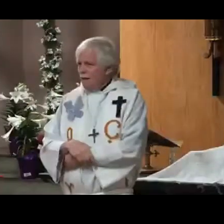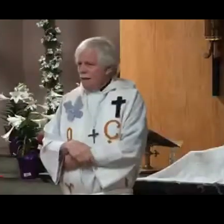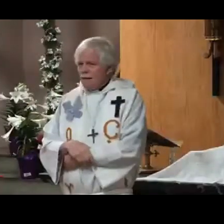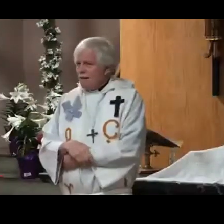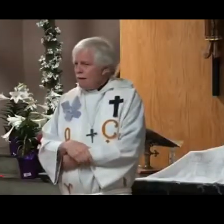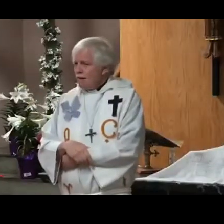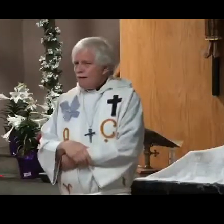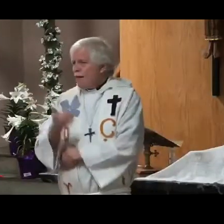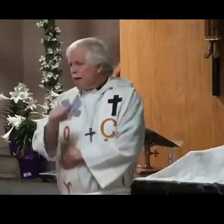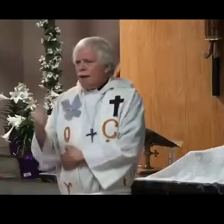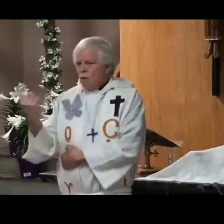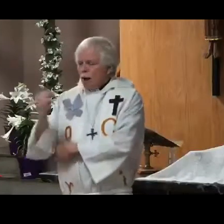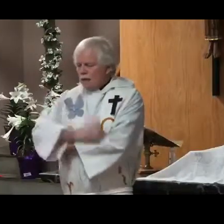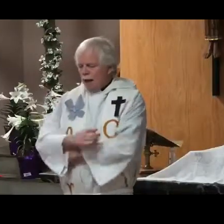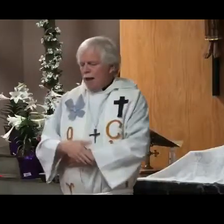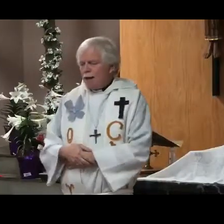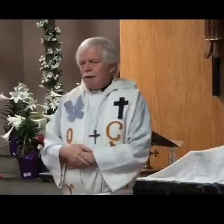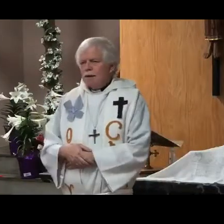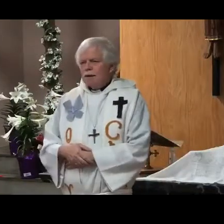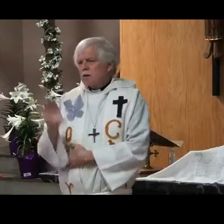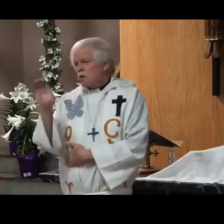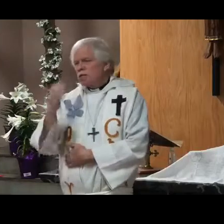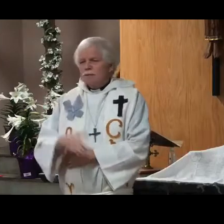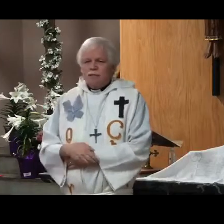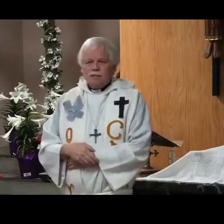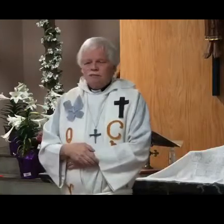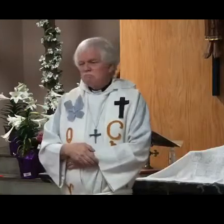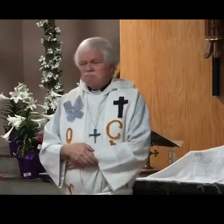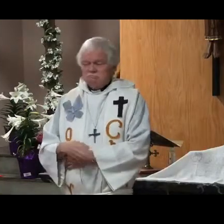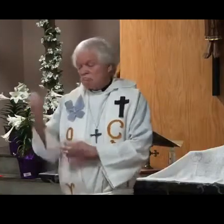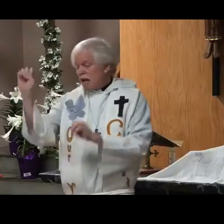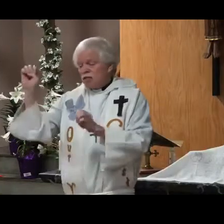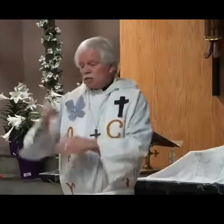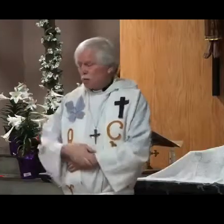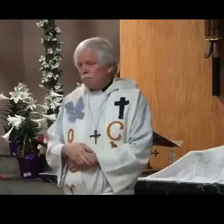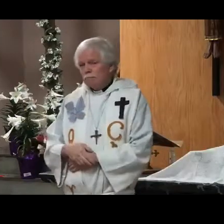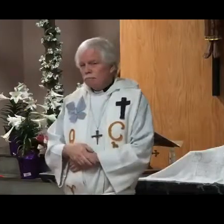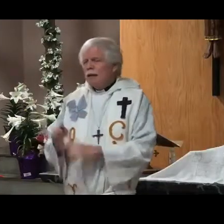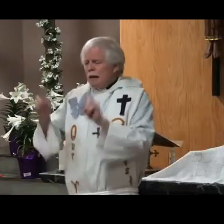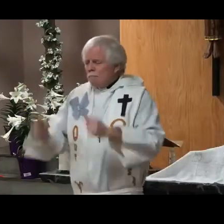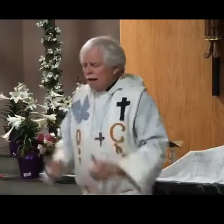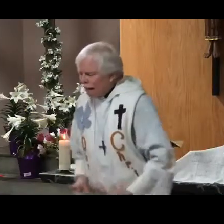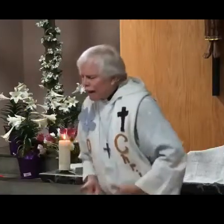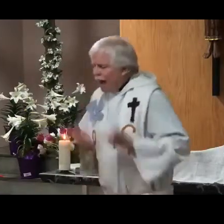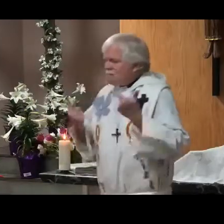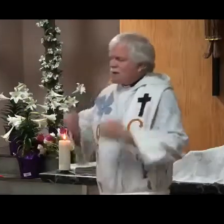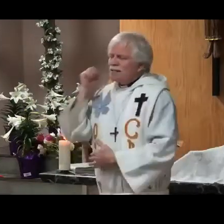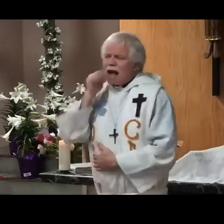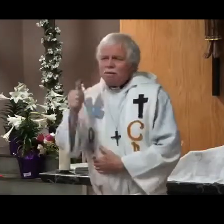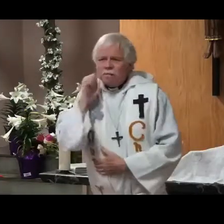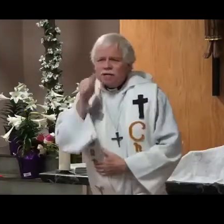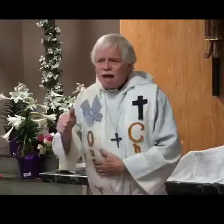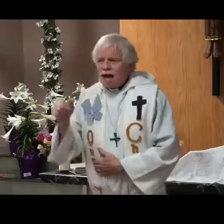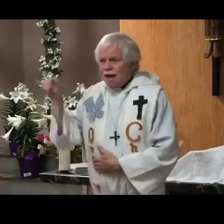day, any one day, Christmas, Easter, but life